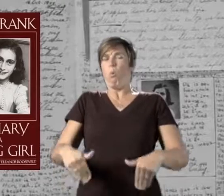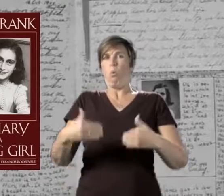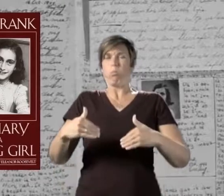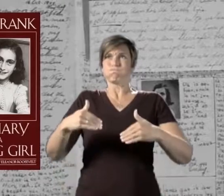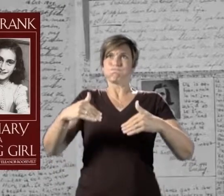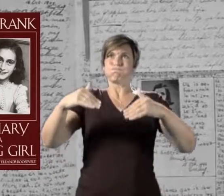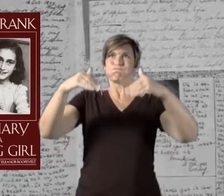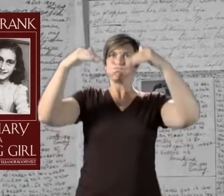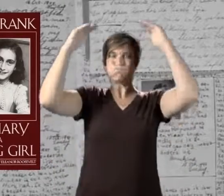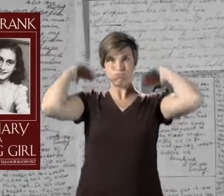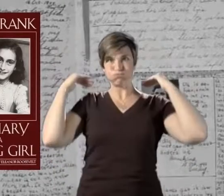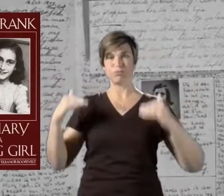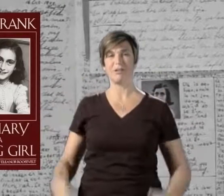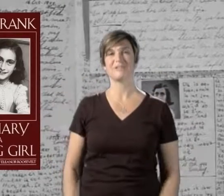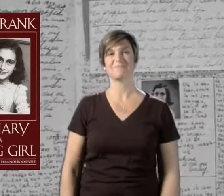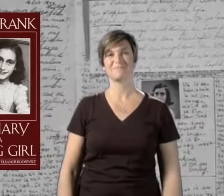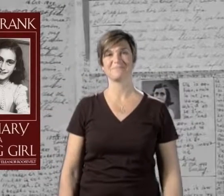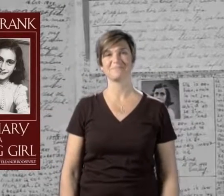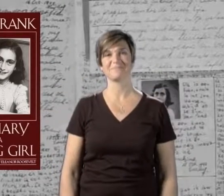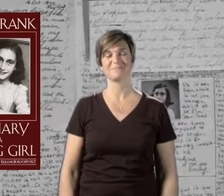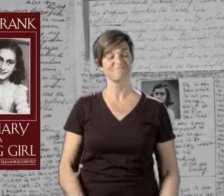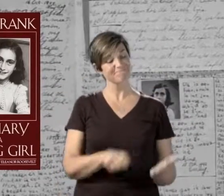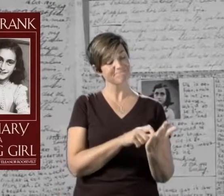Yours, Anne.